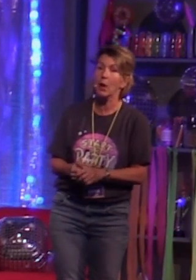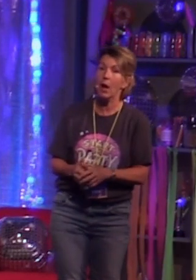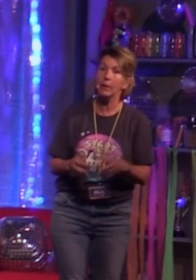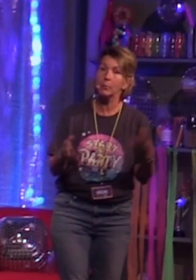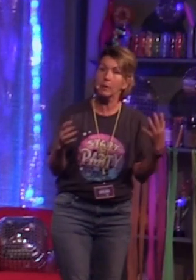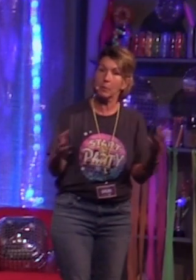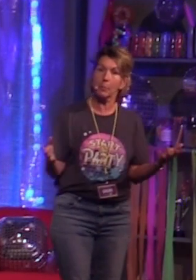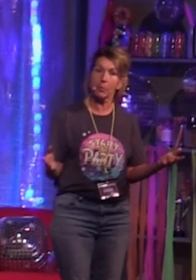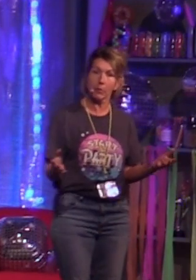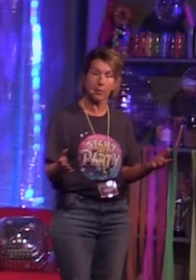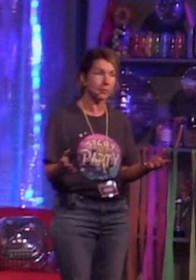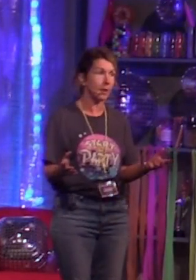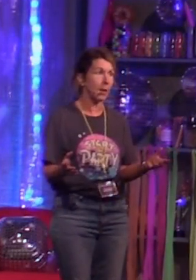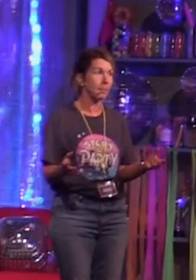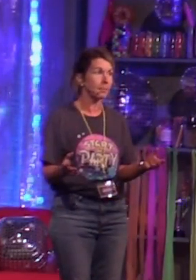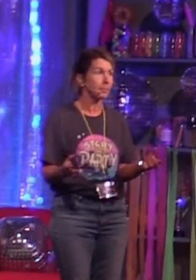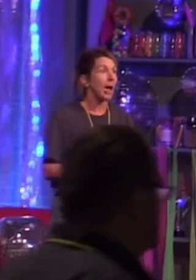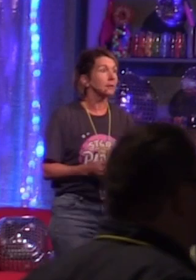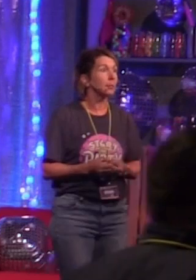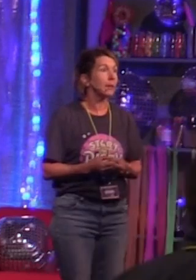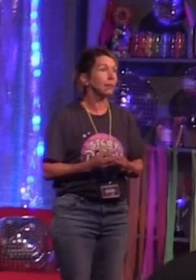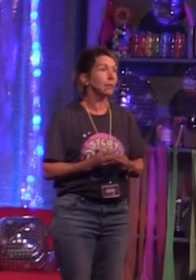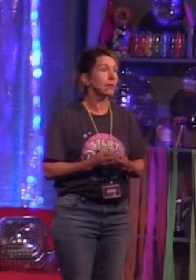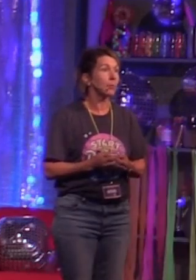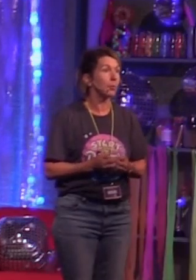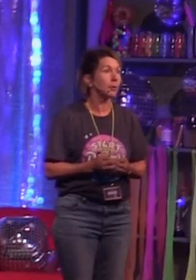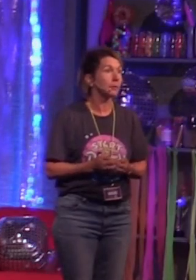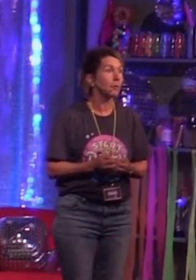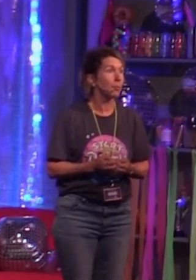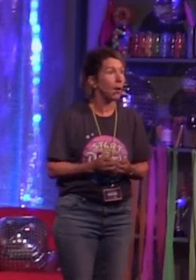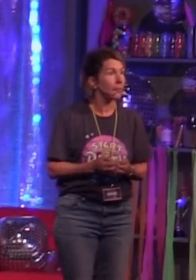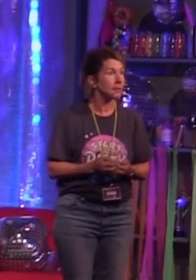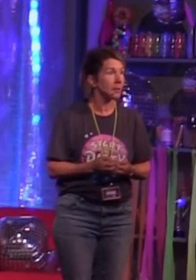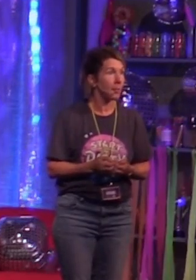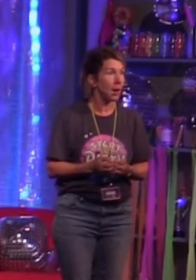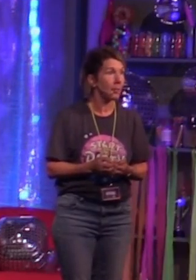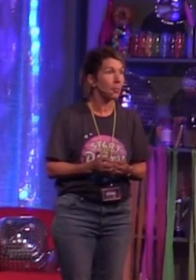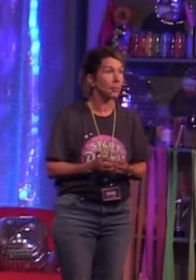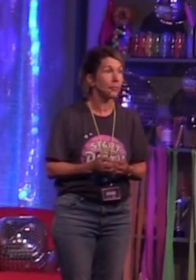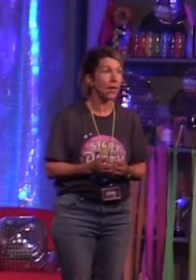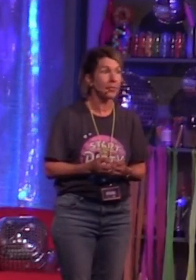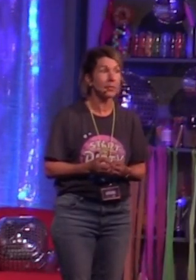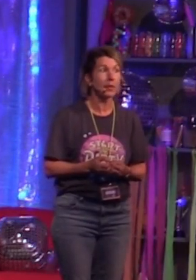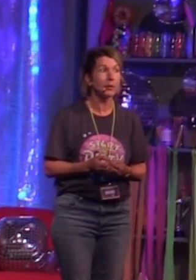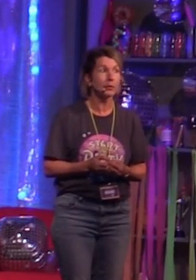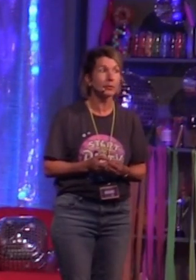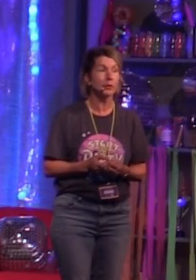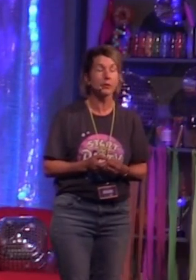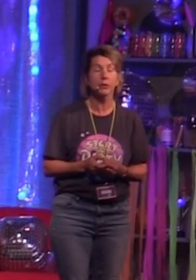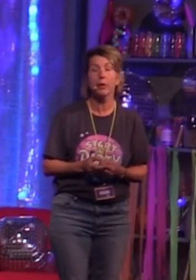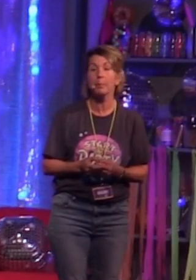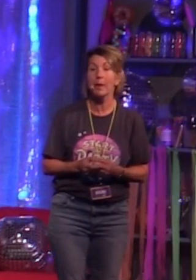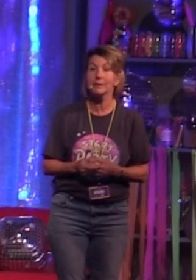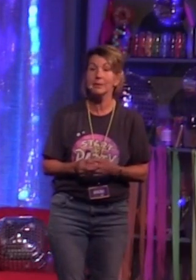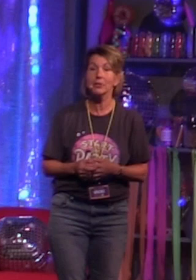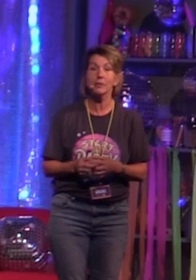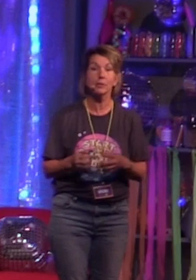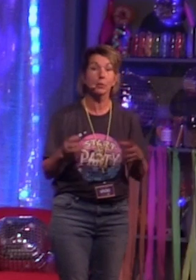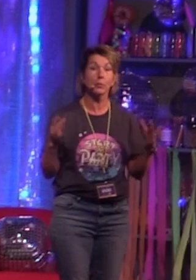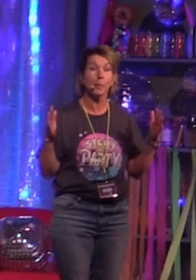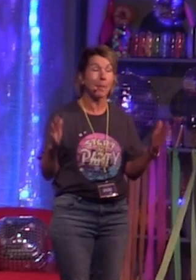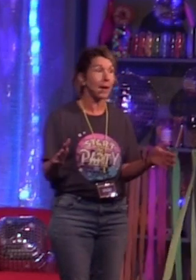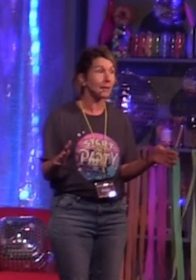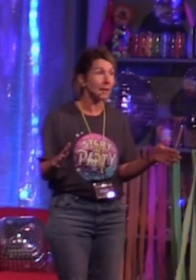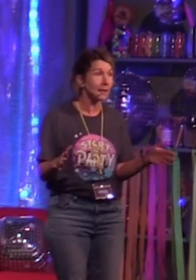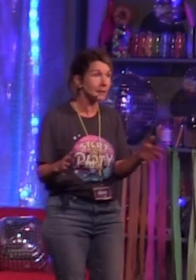message from God with the people around them. As we read the words of the prophets in the Bible, we find that they usually share messages